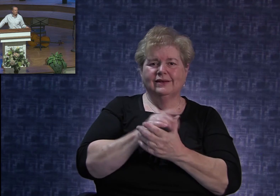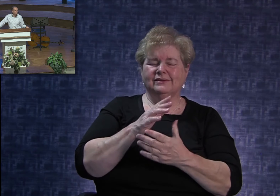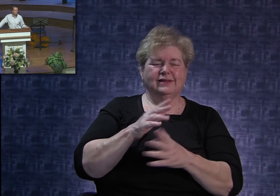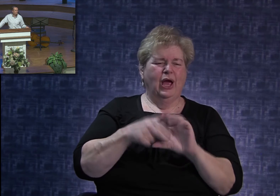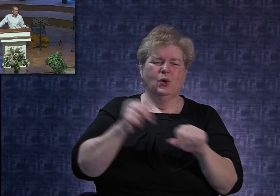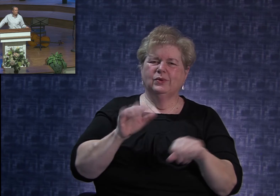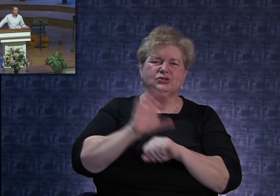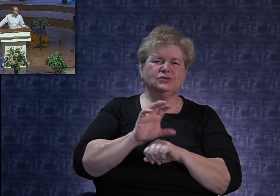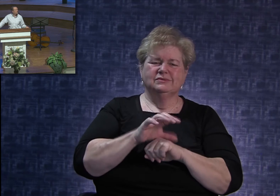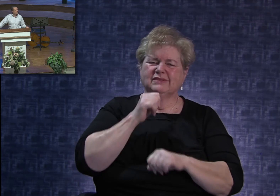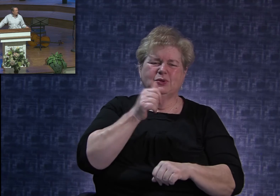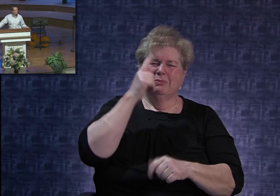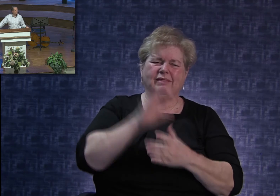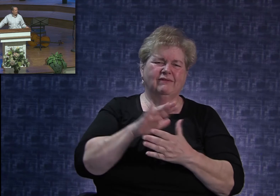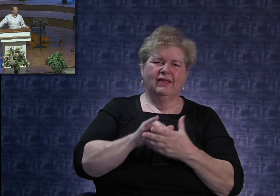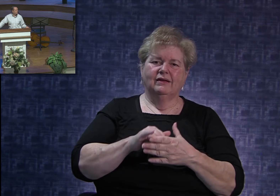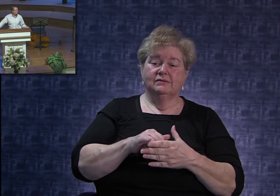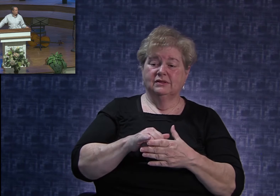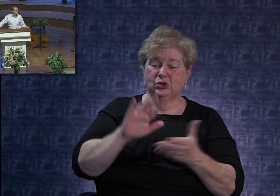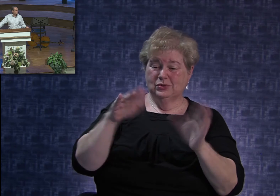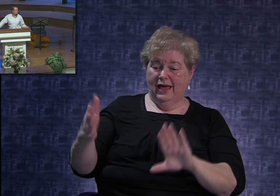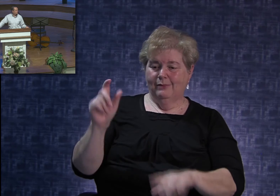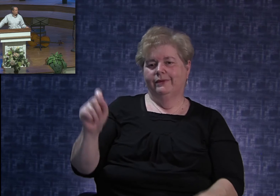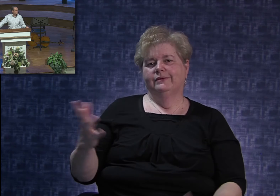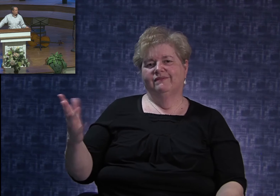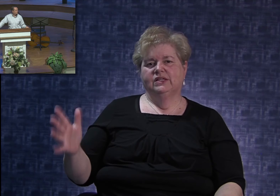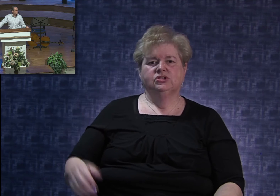junk." He said, "When you're dead, you're dead."